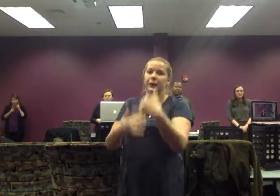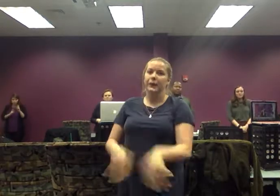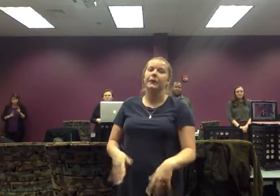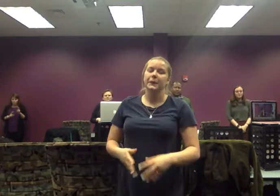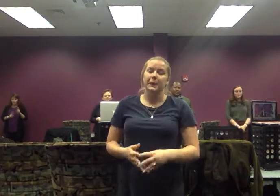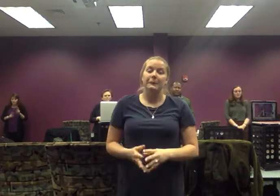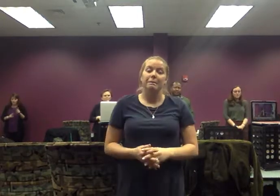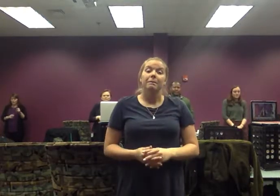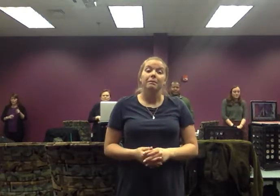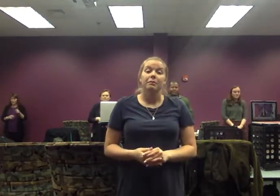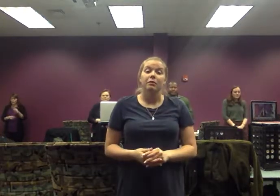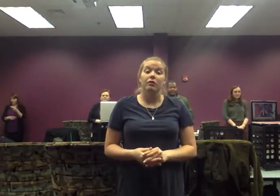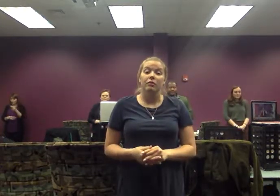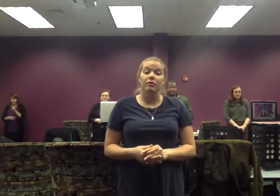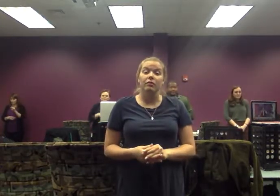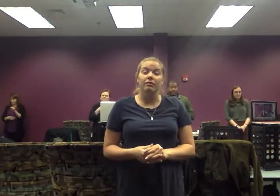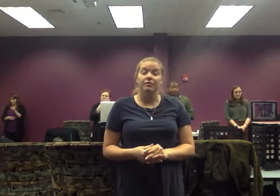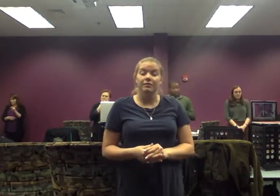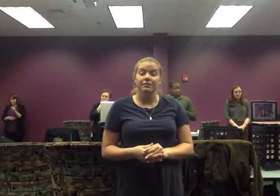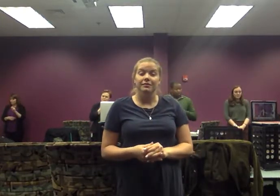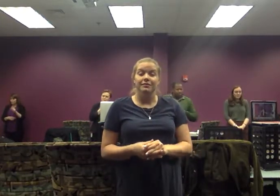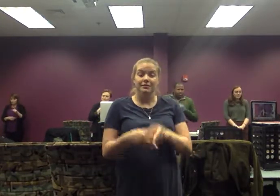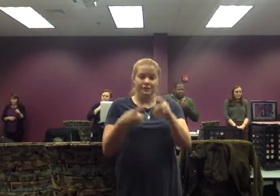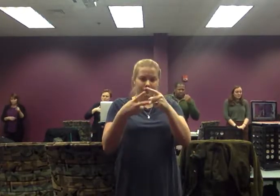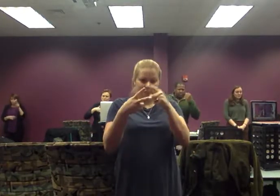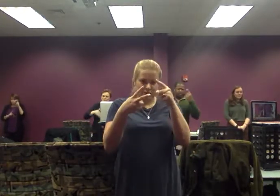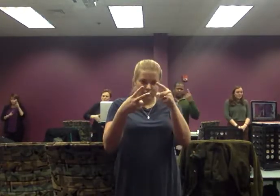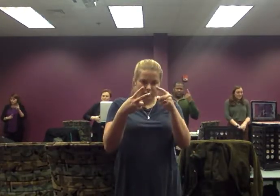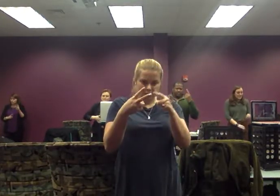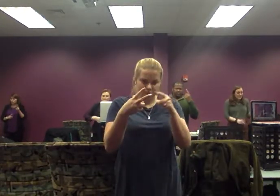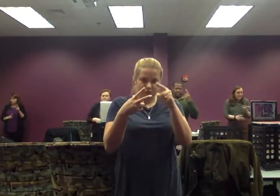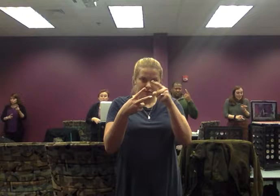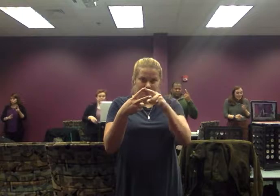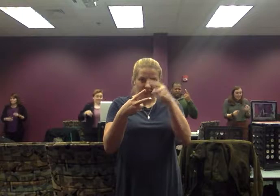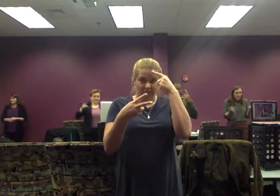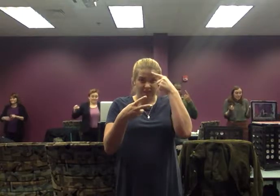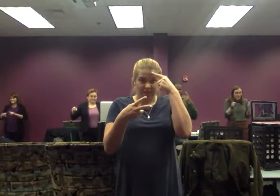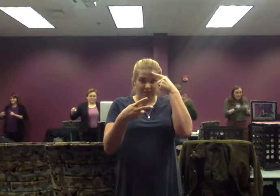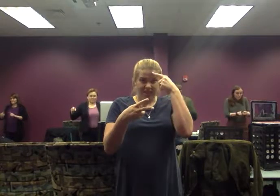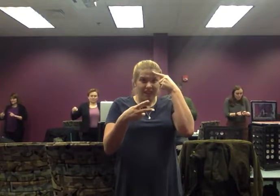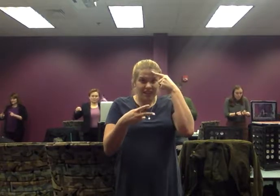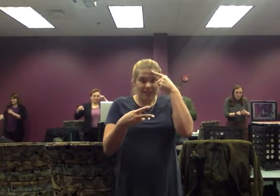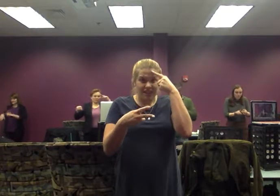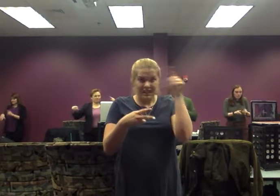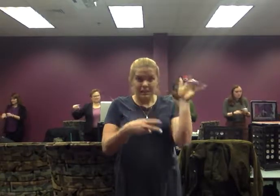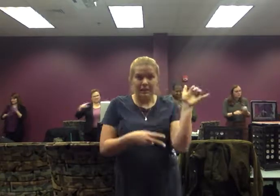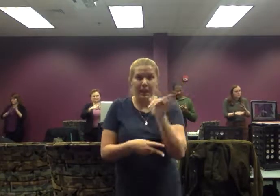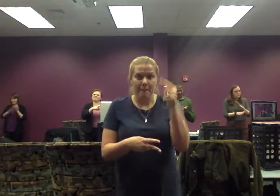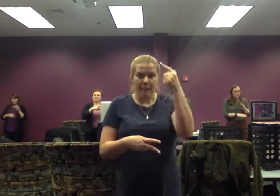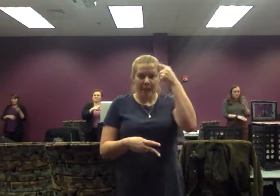Now, at that time, there was very little that the two agreed upon. After all, Hamilton thought we should have had a